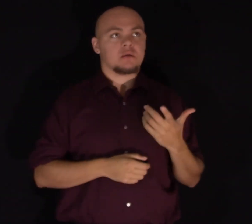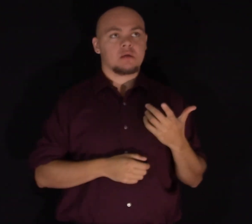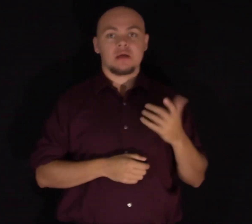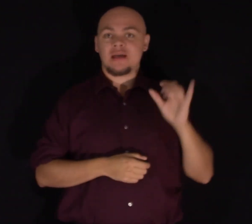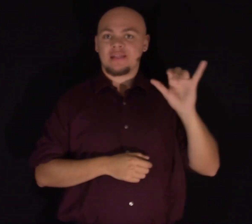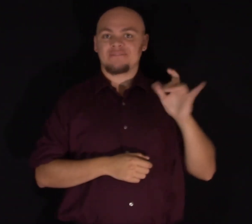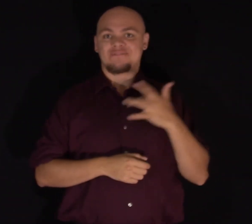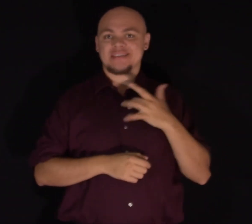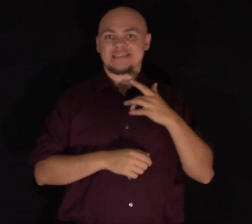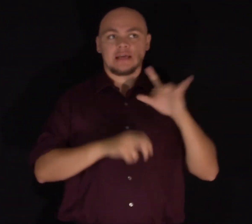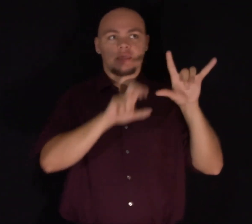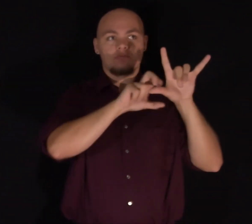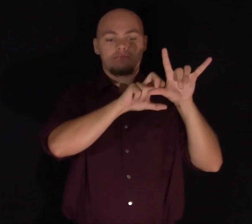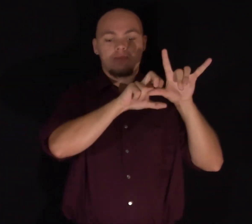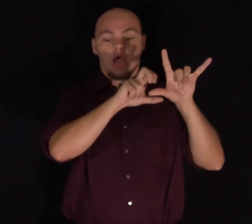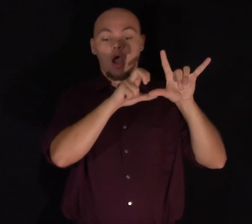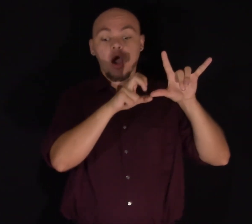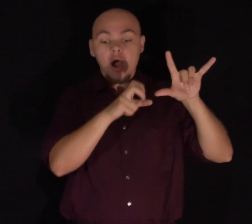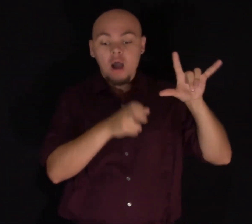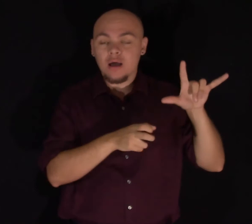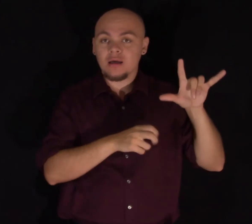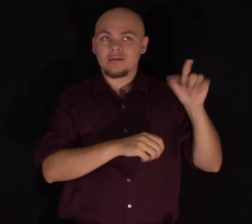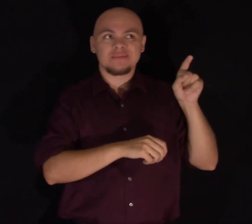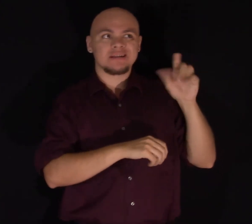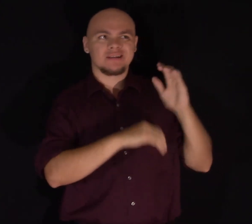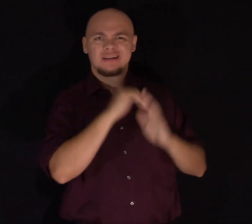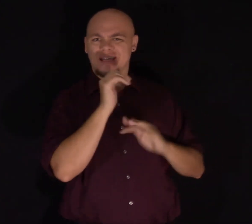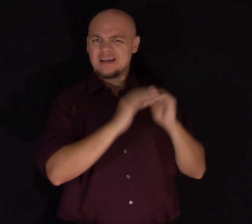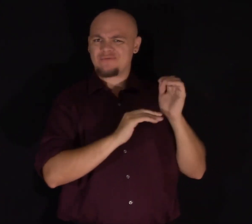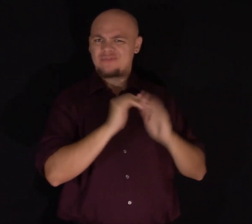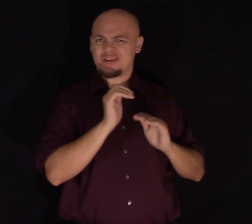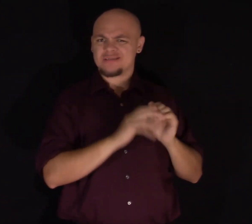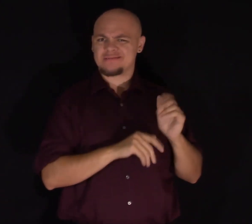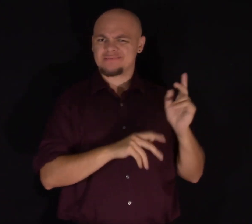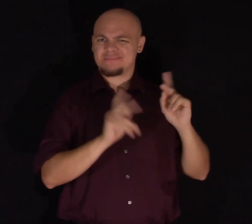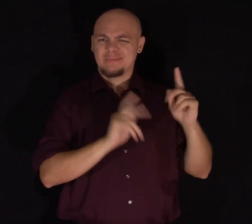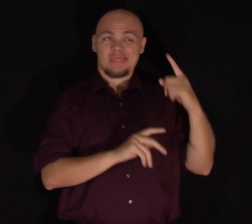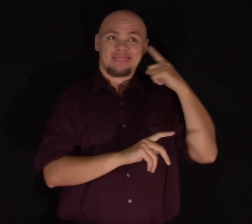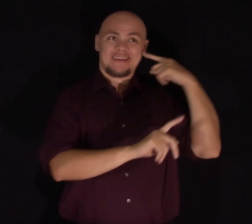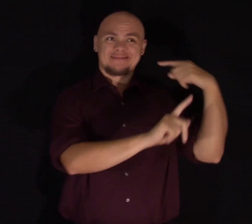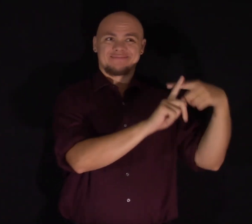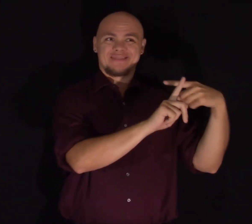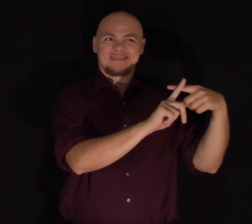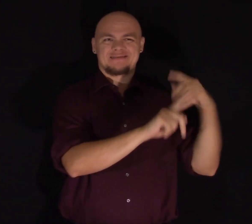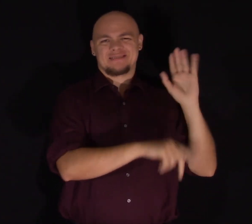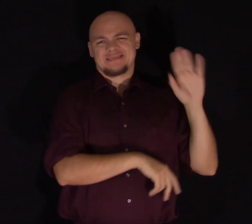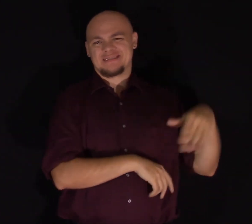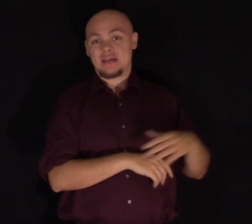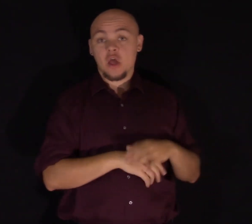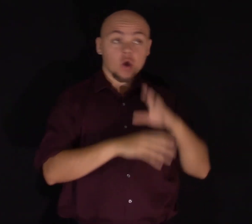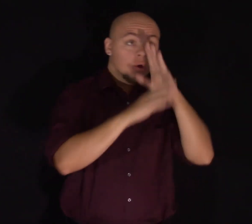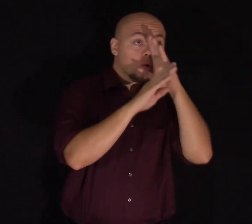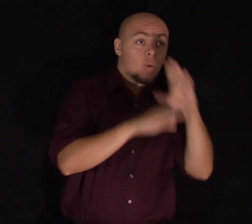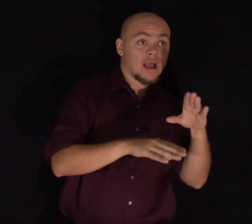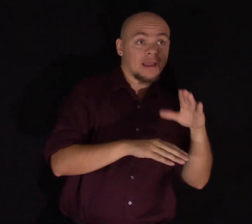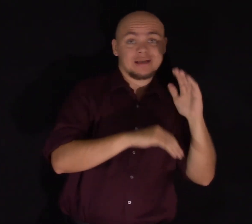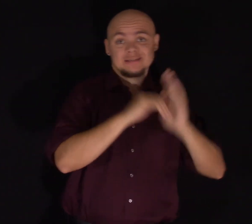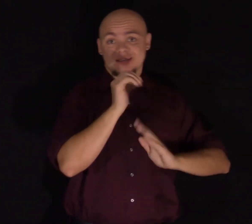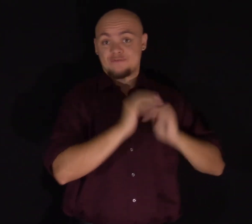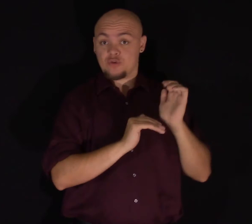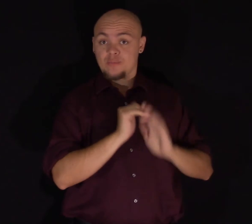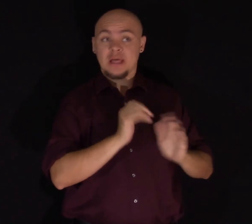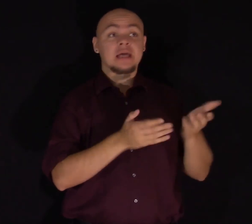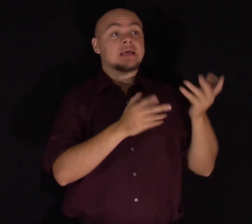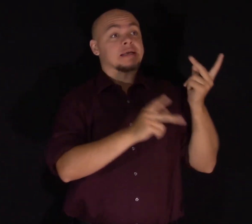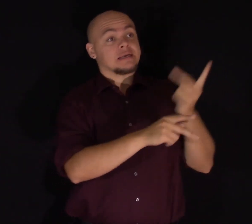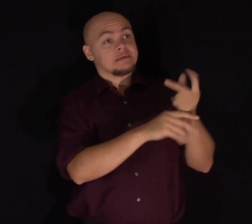that plane. But I realize comfort is overrated because being quiet is comfortable. Keeping things the way they've been